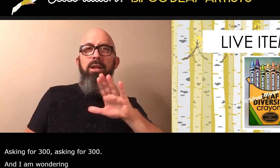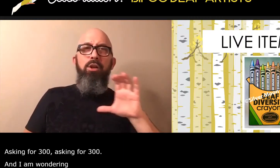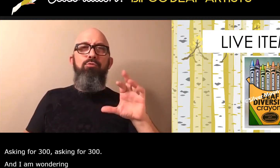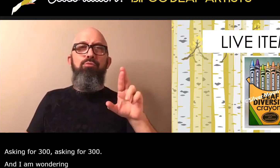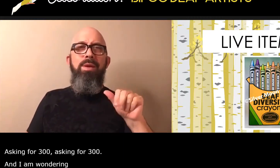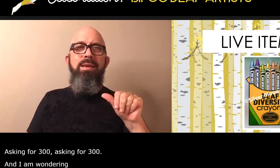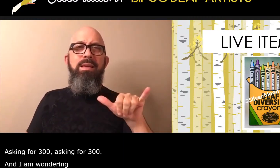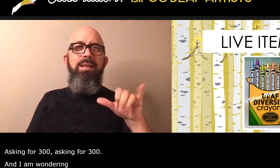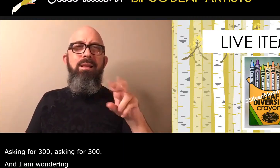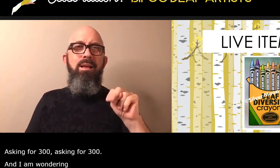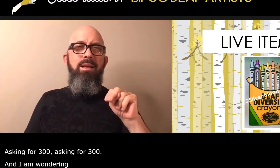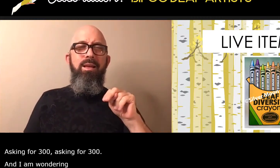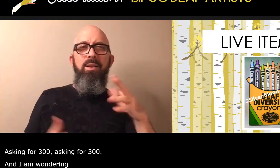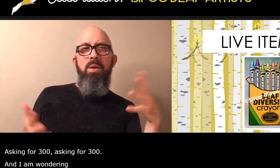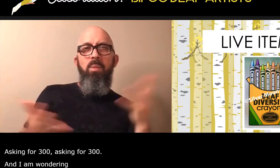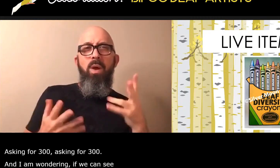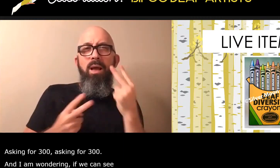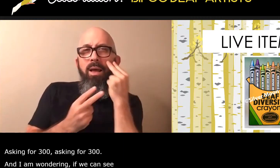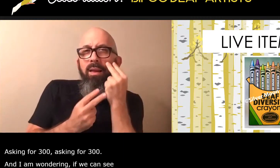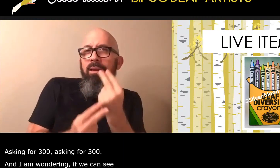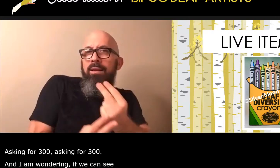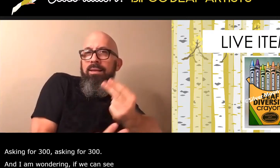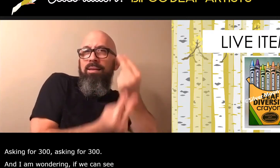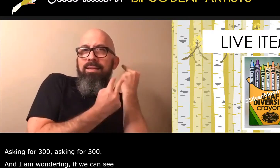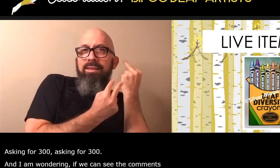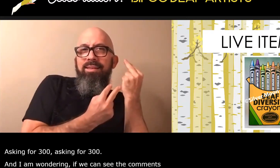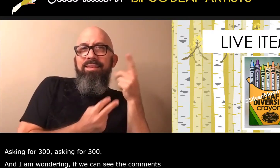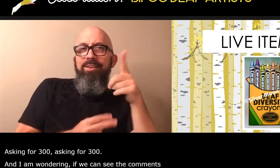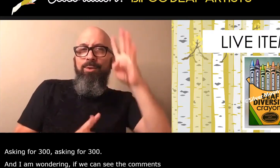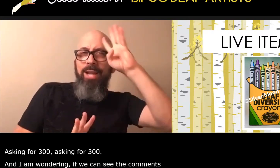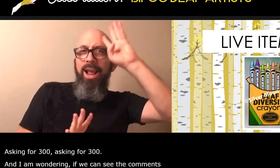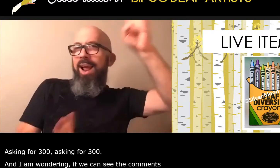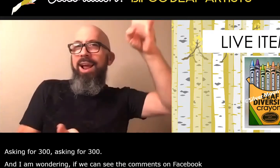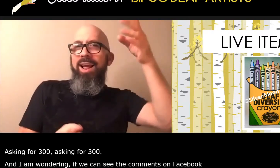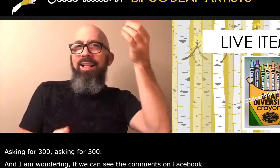if we can see the comments on Facebook.